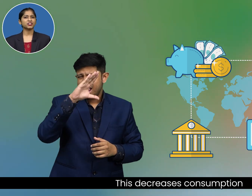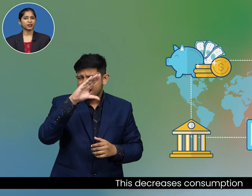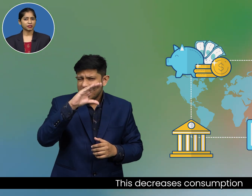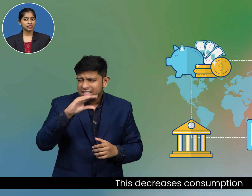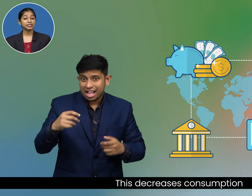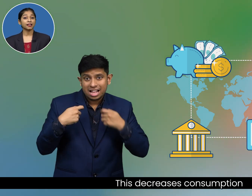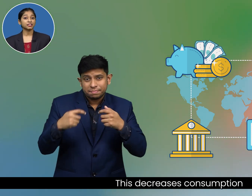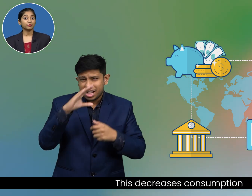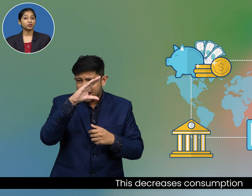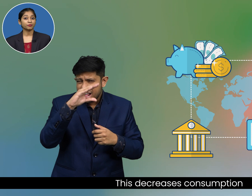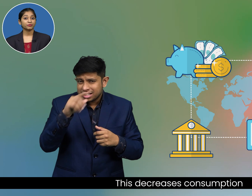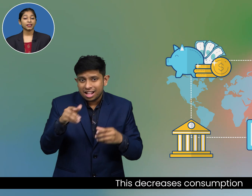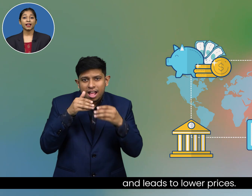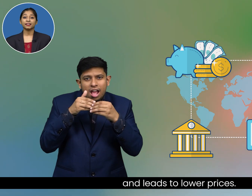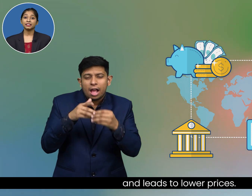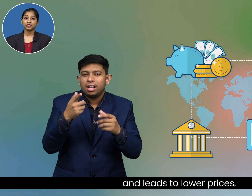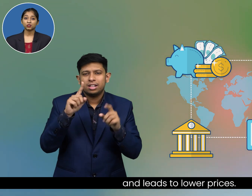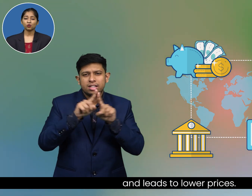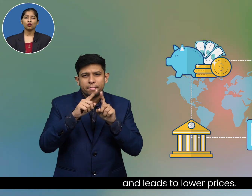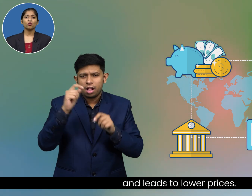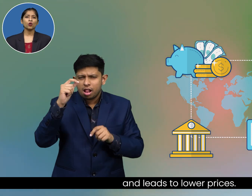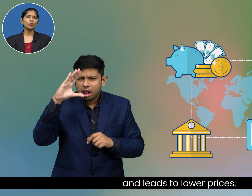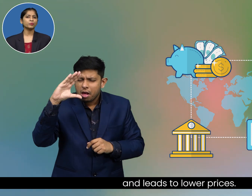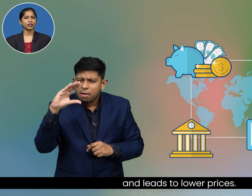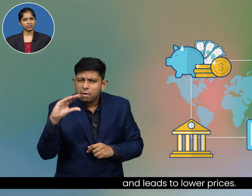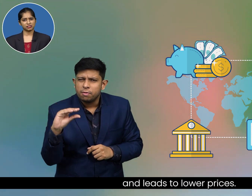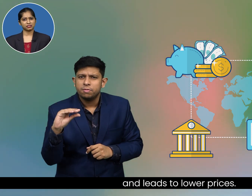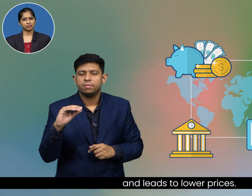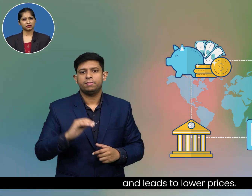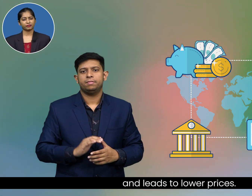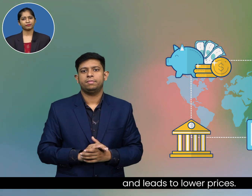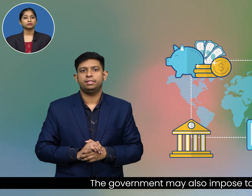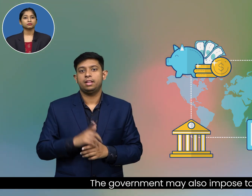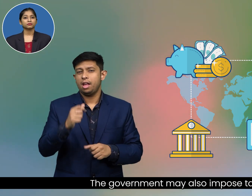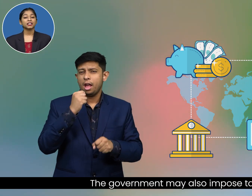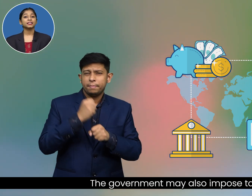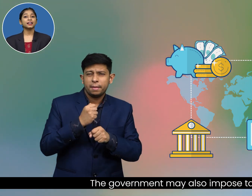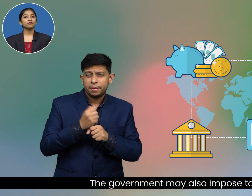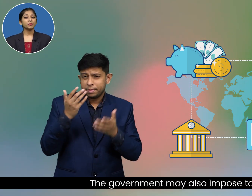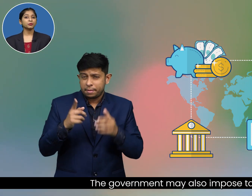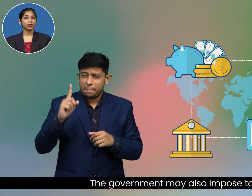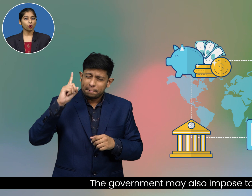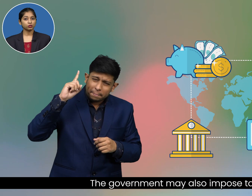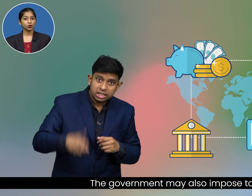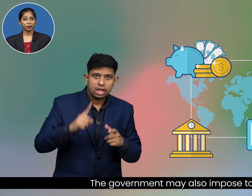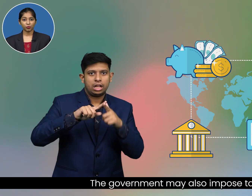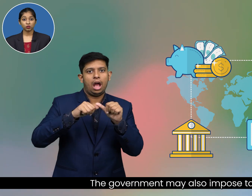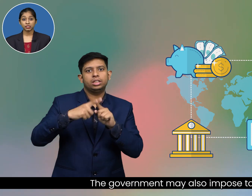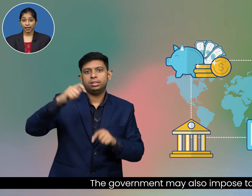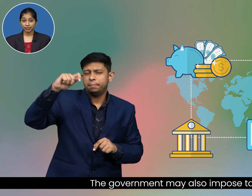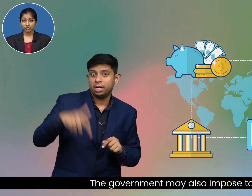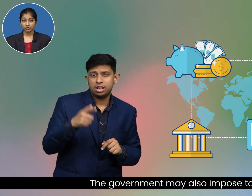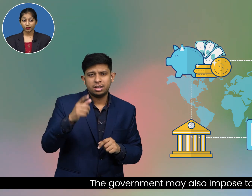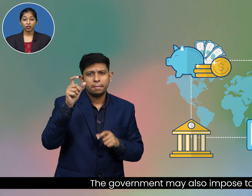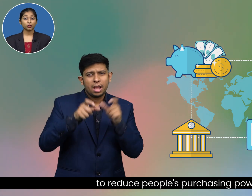This decreases consumption and leads to lower prices. The government may also